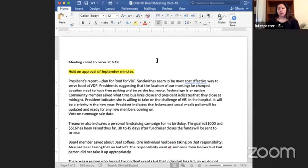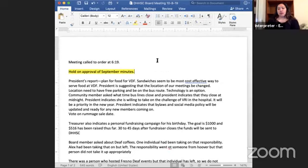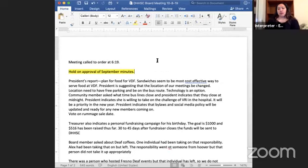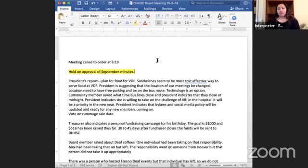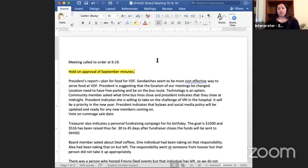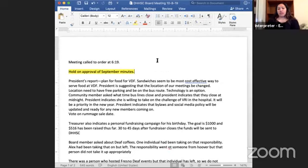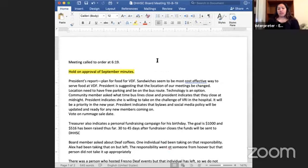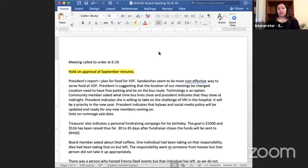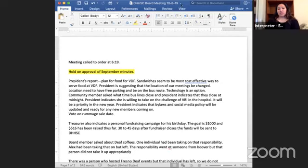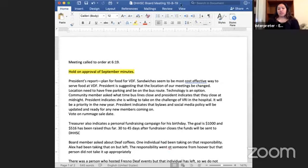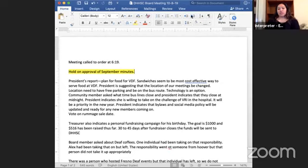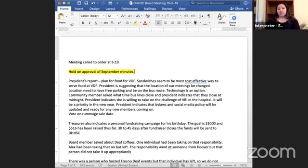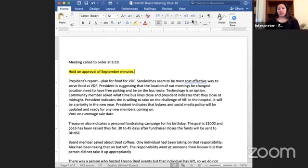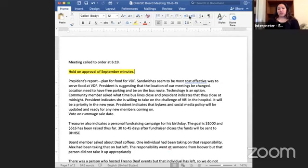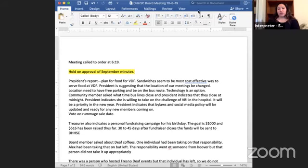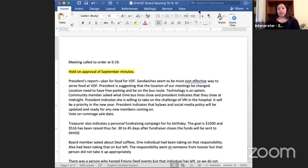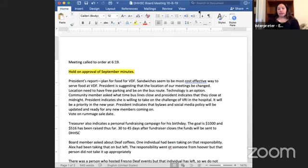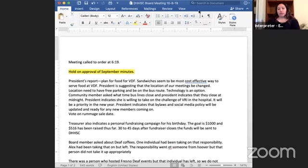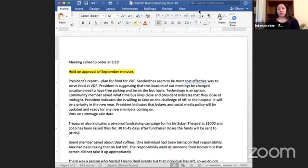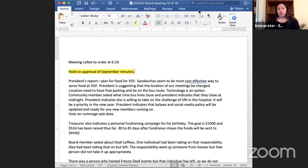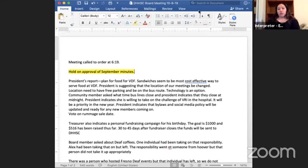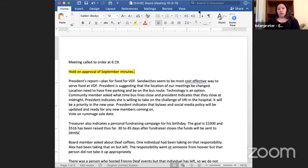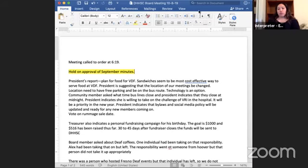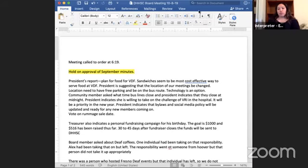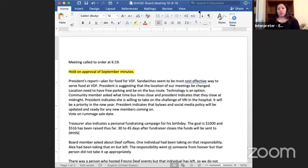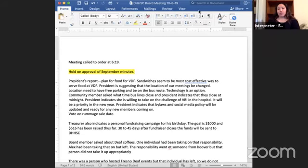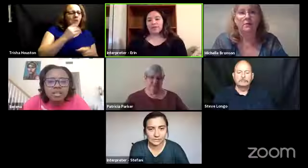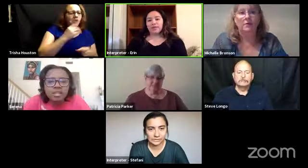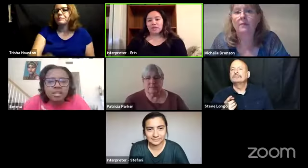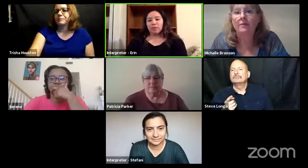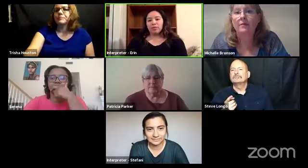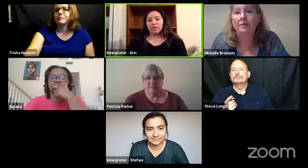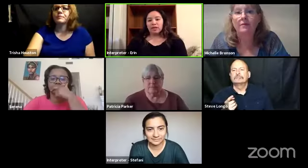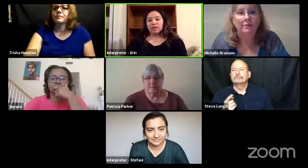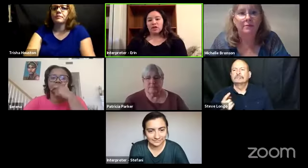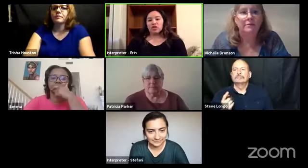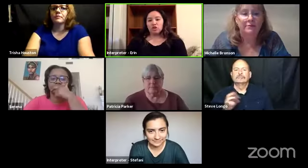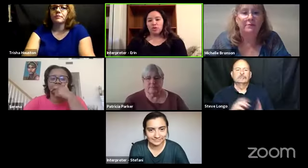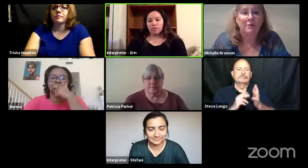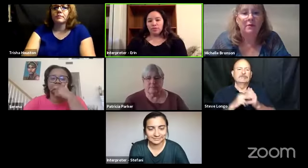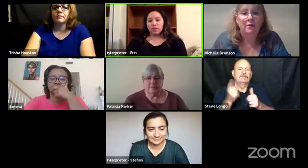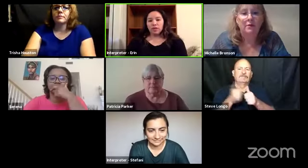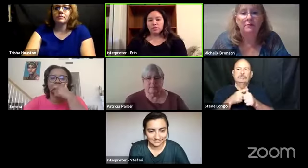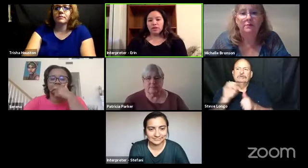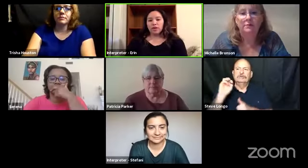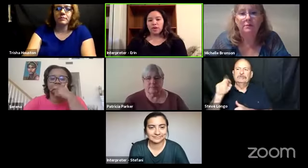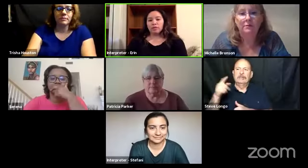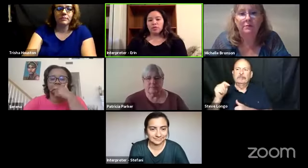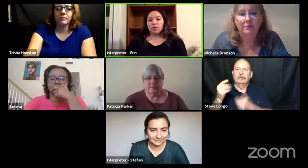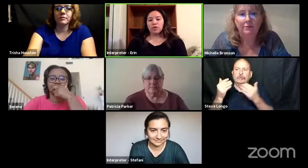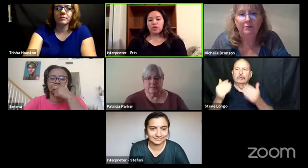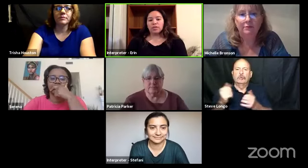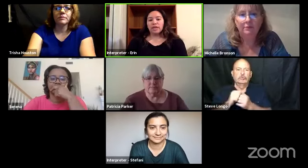Okay, and Trisha's saying, I believe because Serena wasn't here, we couldn't approve the September minutes in October. So we can go ahead and vote both of those